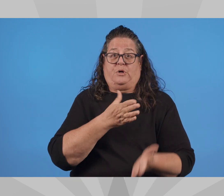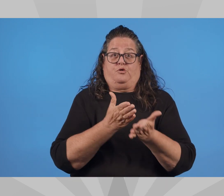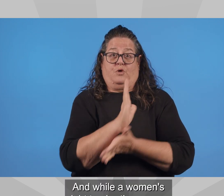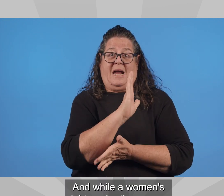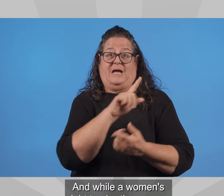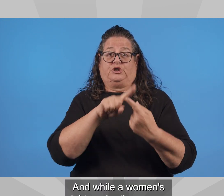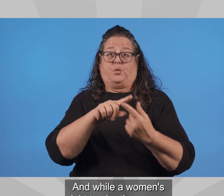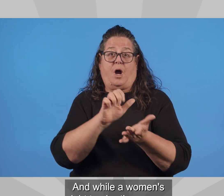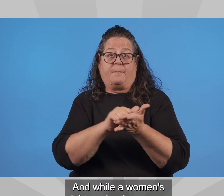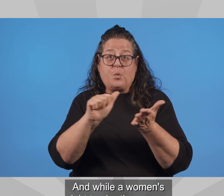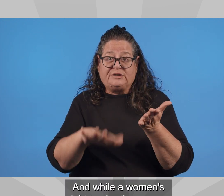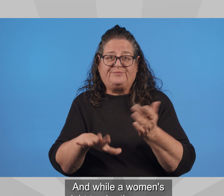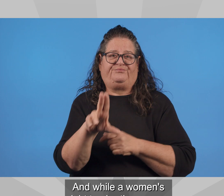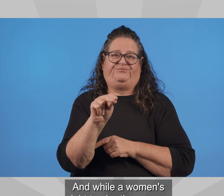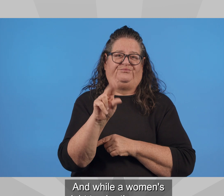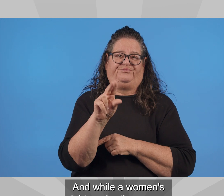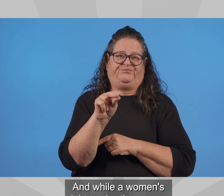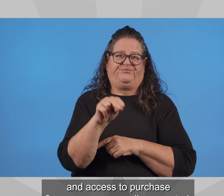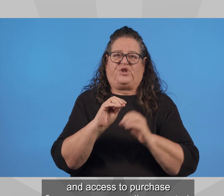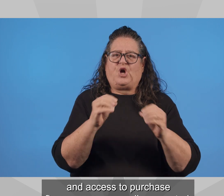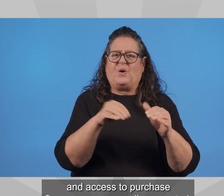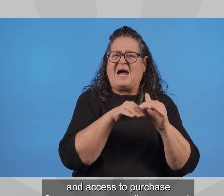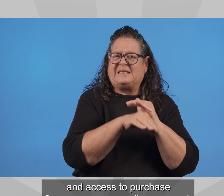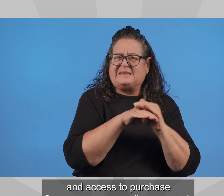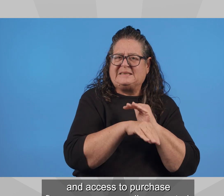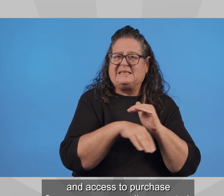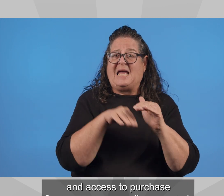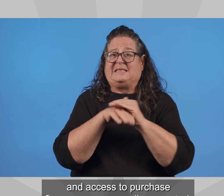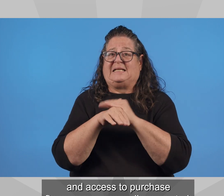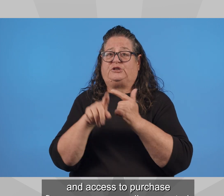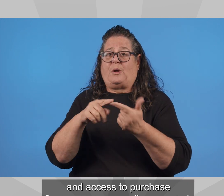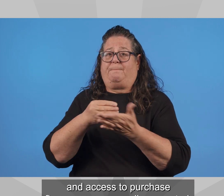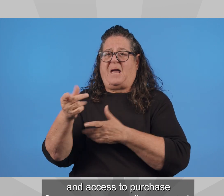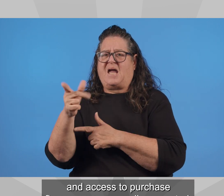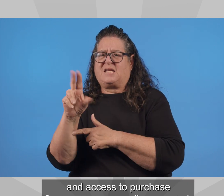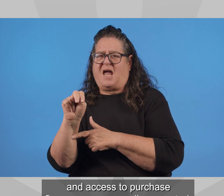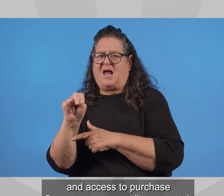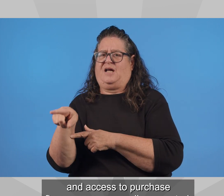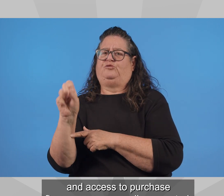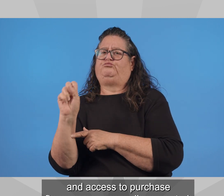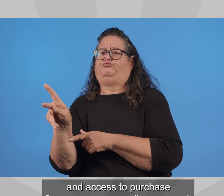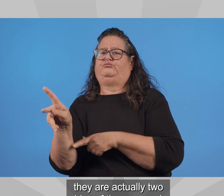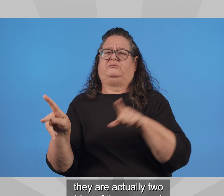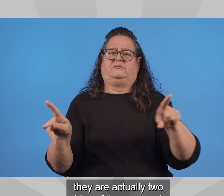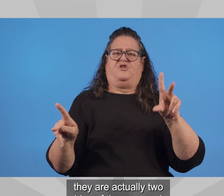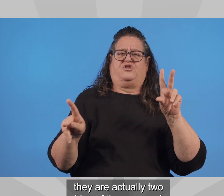And while a woman's right to abortion access and access to purchase firearms may seem disconnected, they are actually